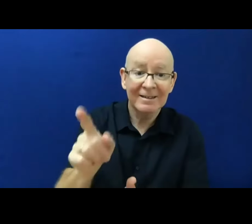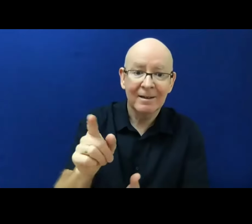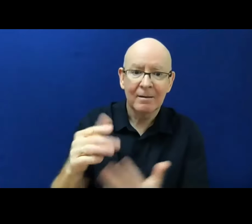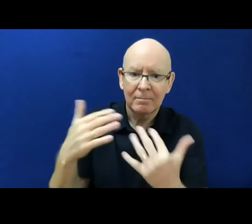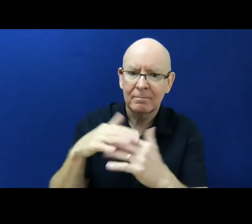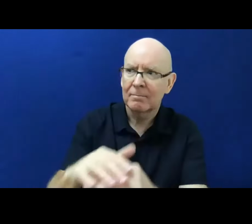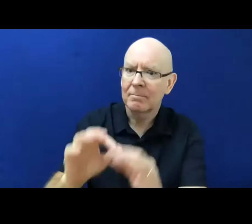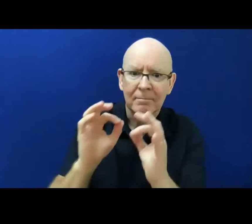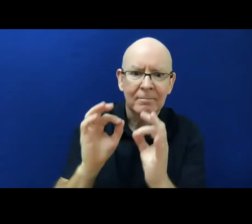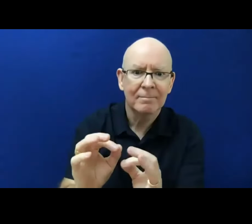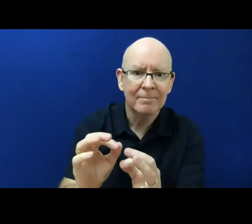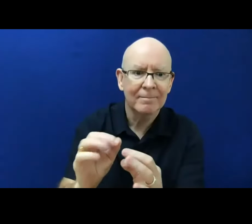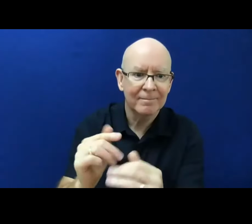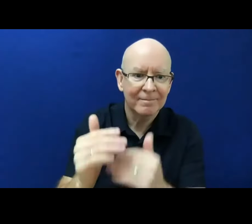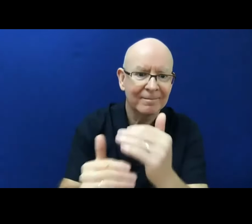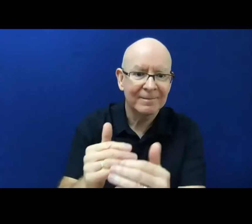Commission on Human Rights